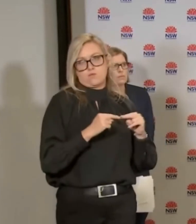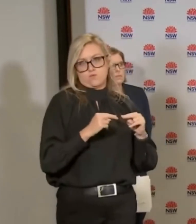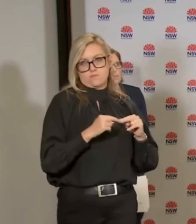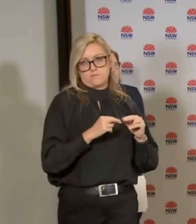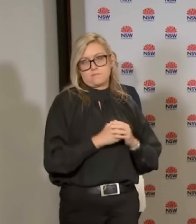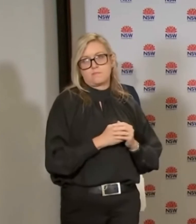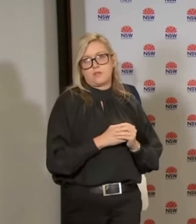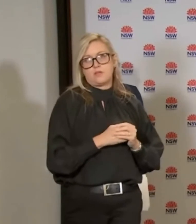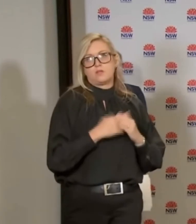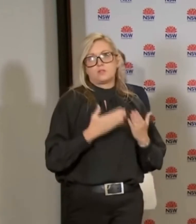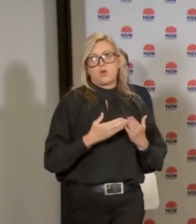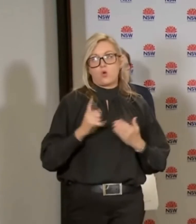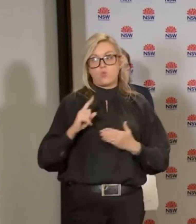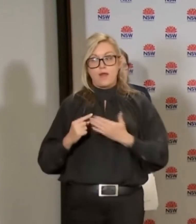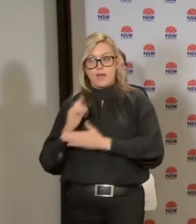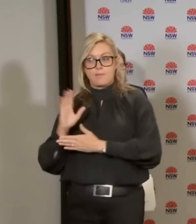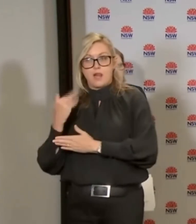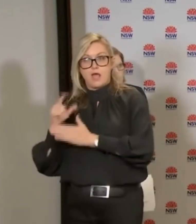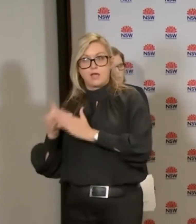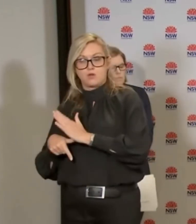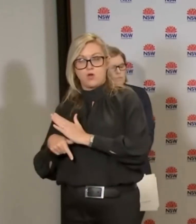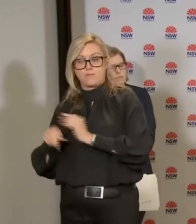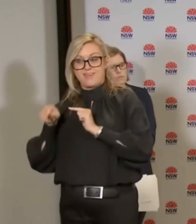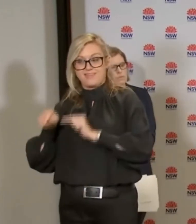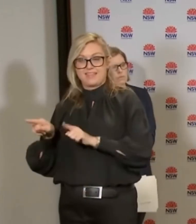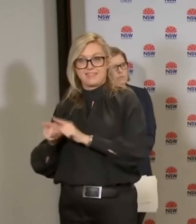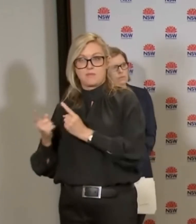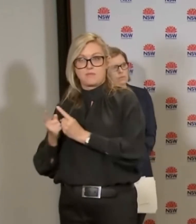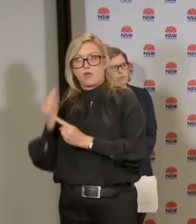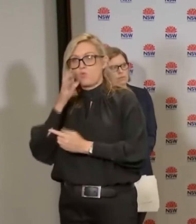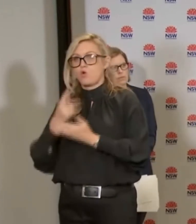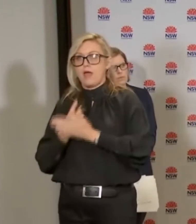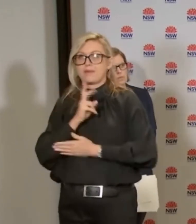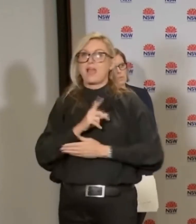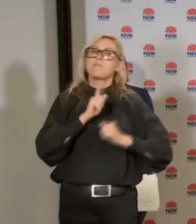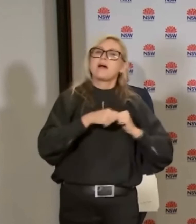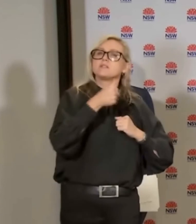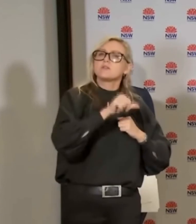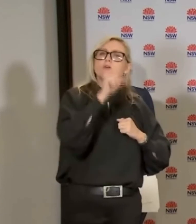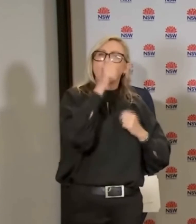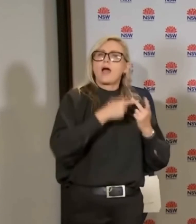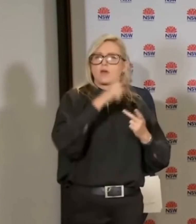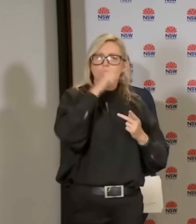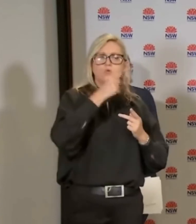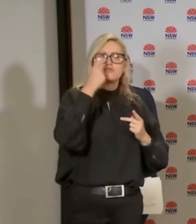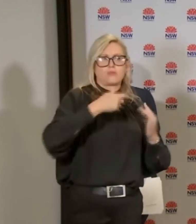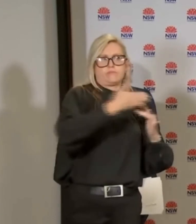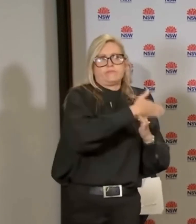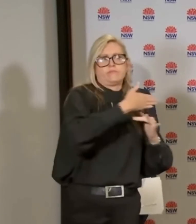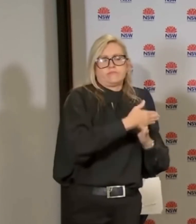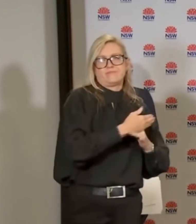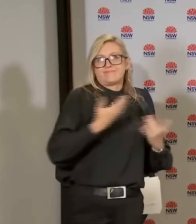happened can't happen again. That's not to say that there aren't other possible attacks. Of course, we live in a cyber world,